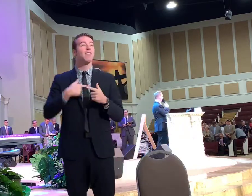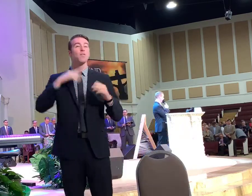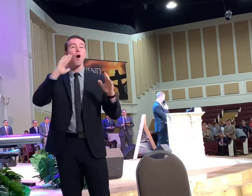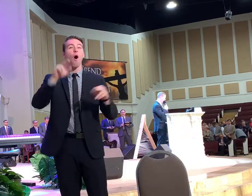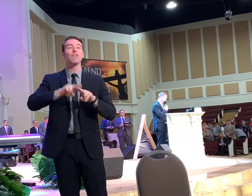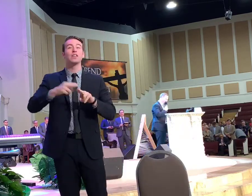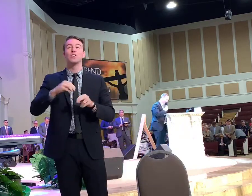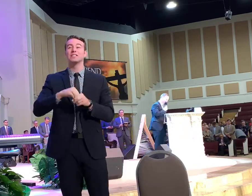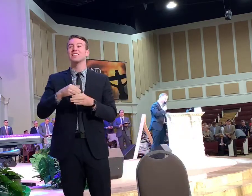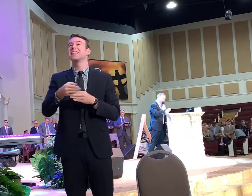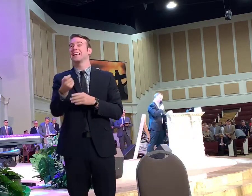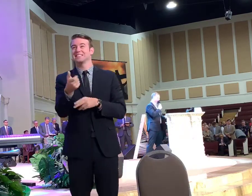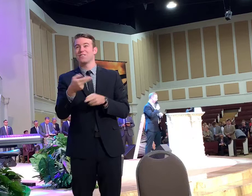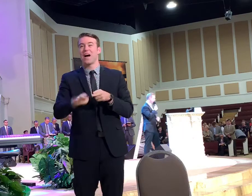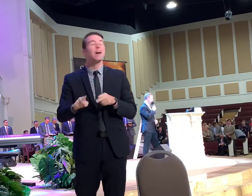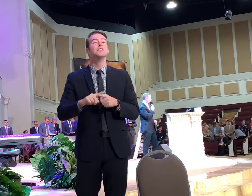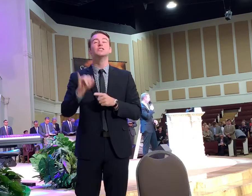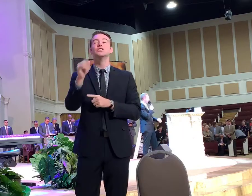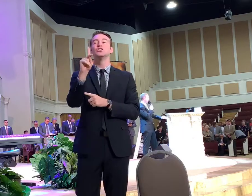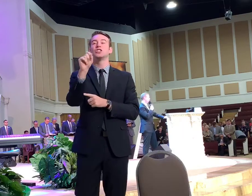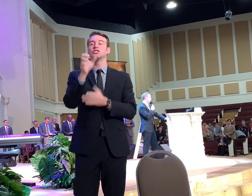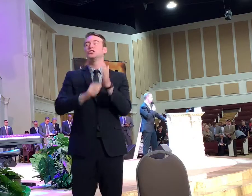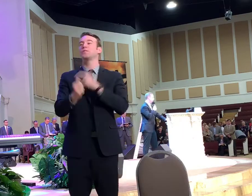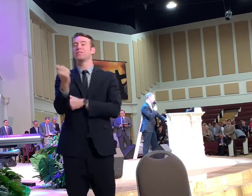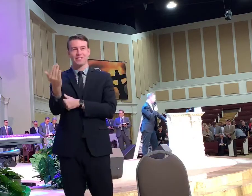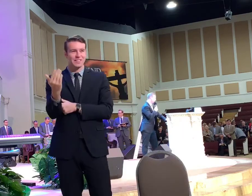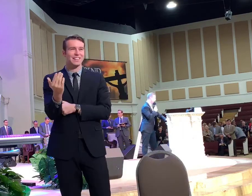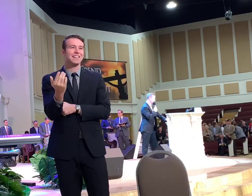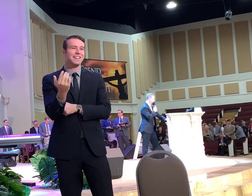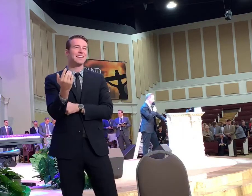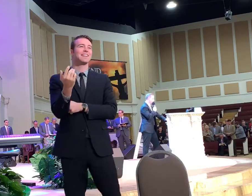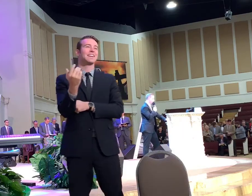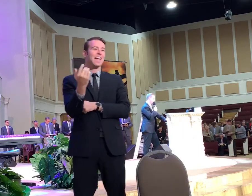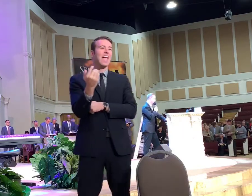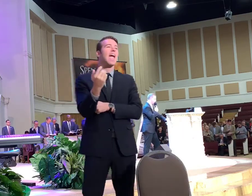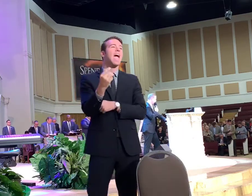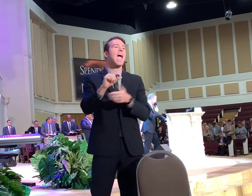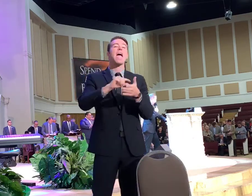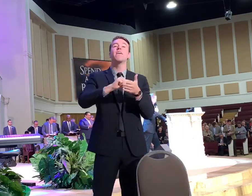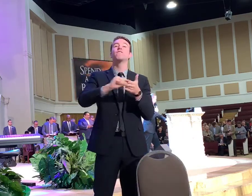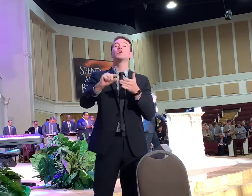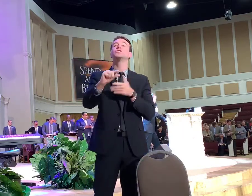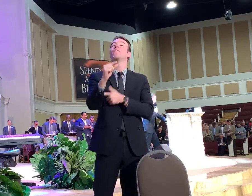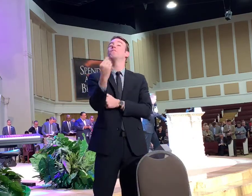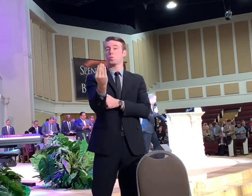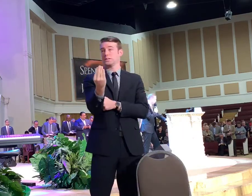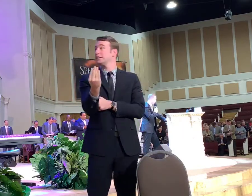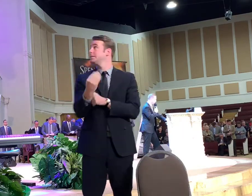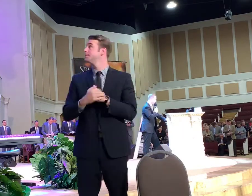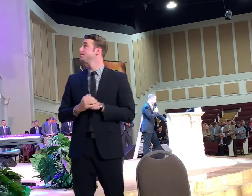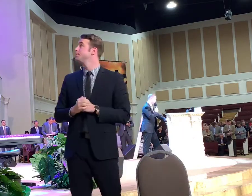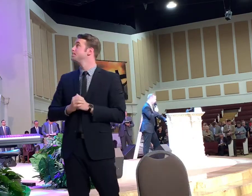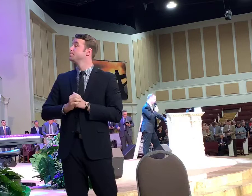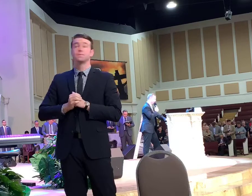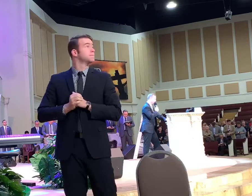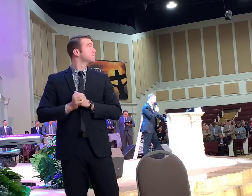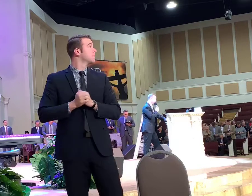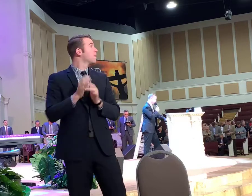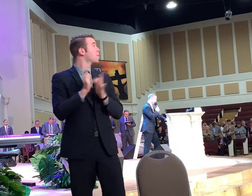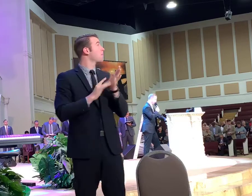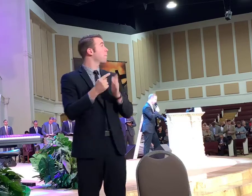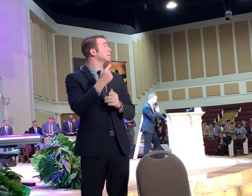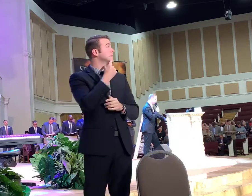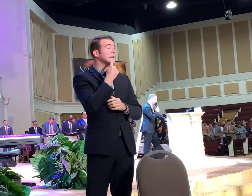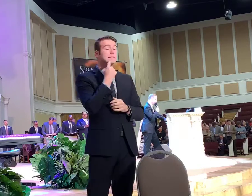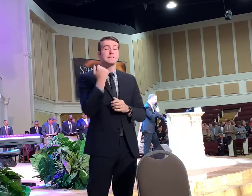hopefully lose it in the next little while. Judges 15 and verse number 14. The Bible